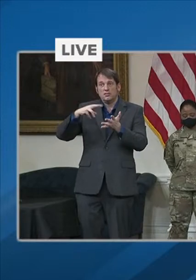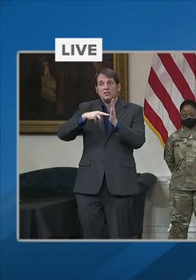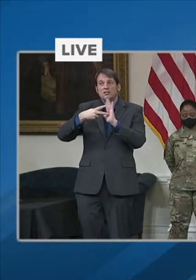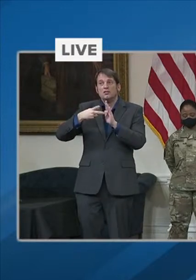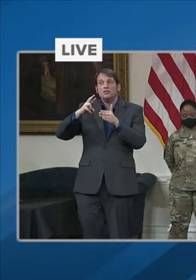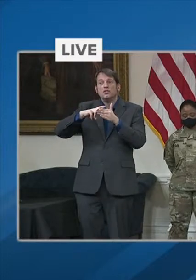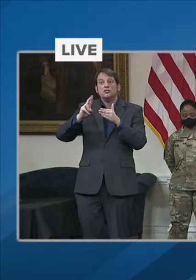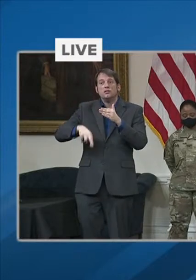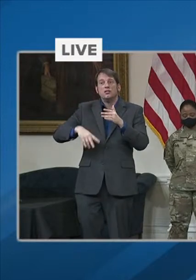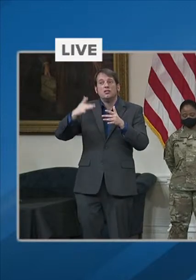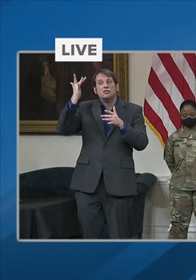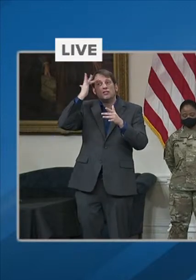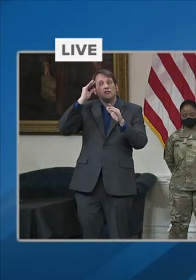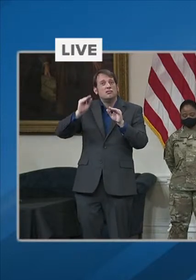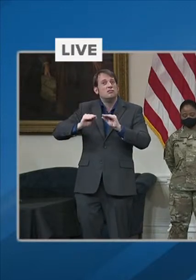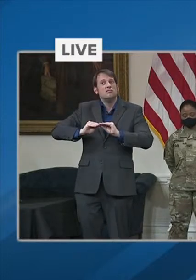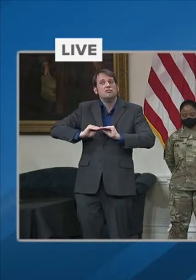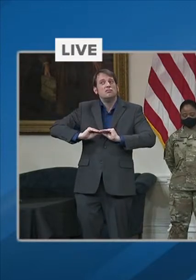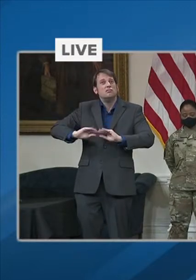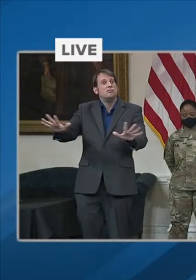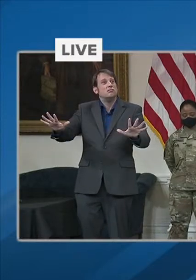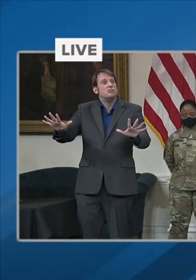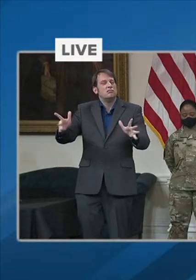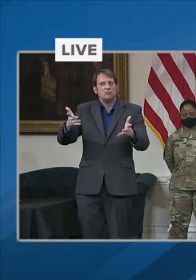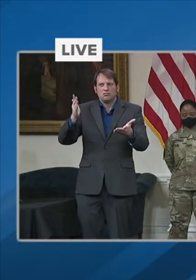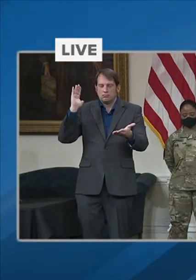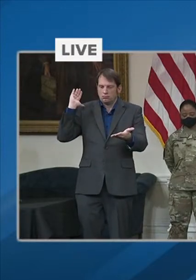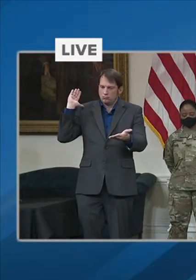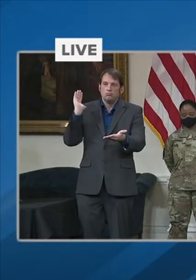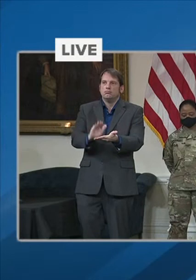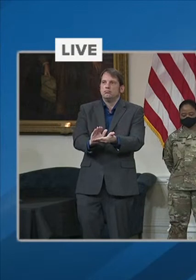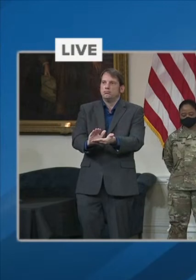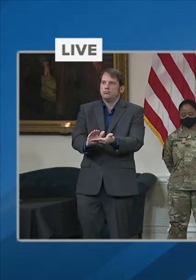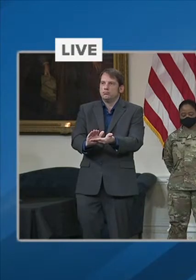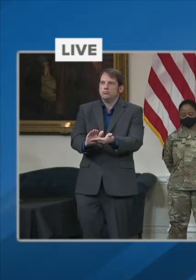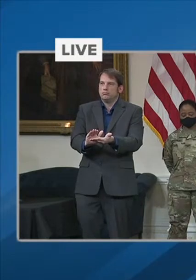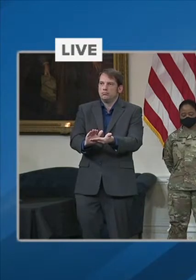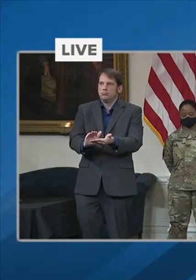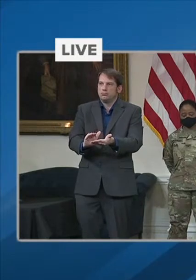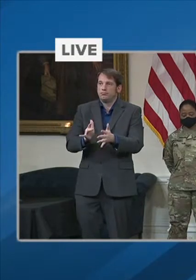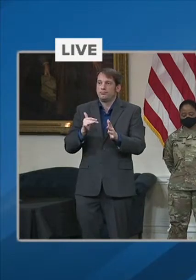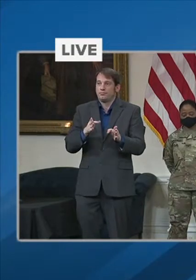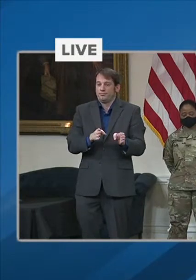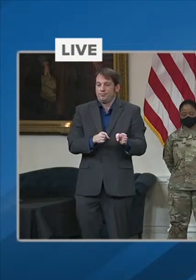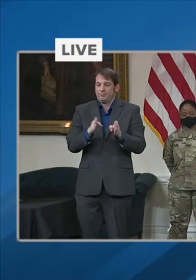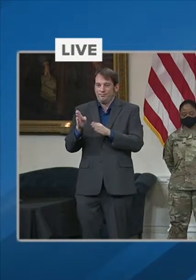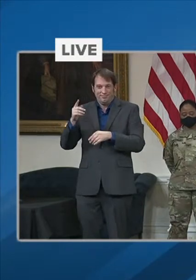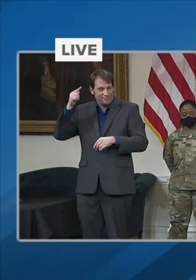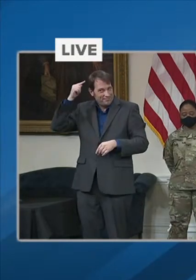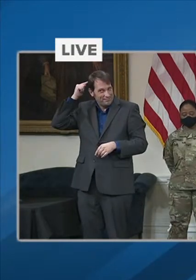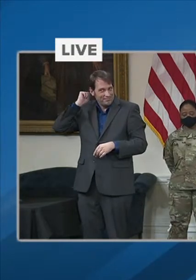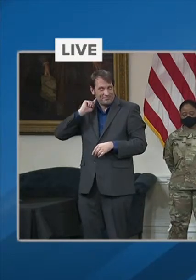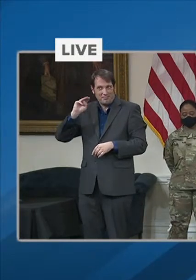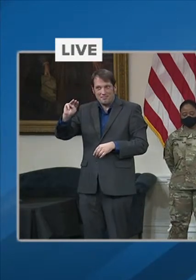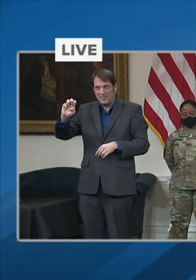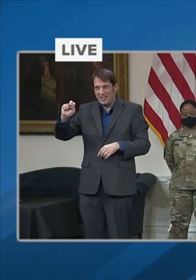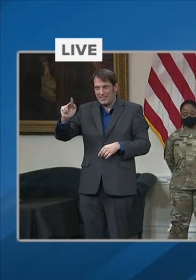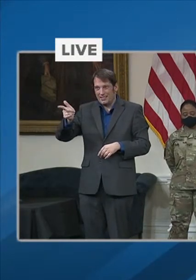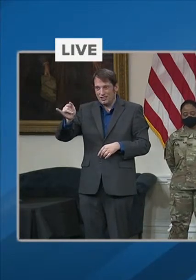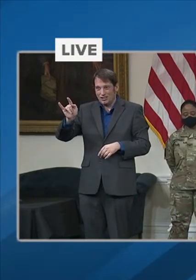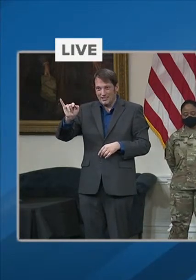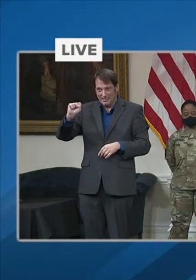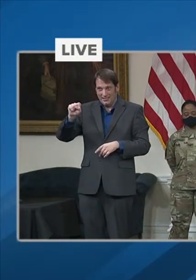illness from Hib, including the deadly meningitis. Yes, vaccines